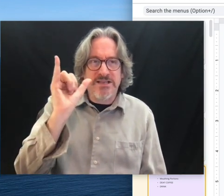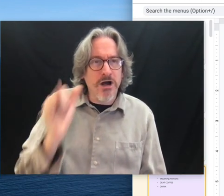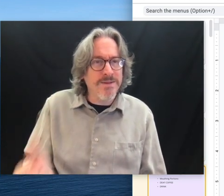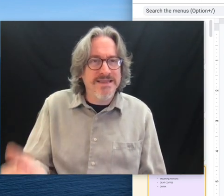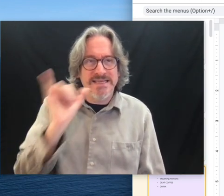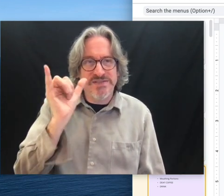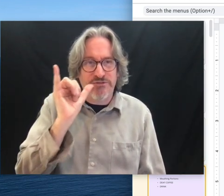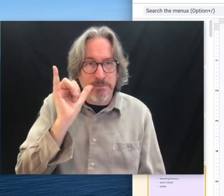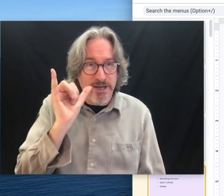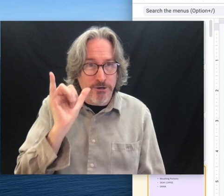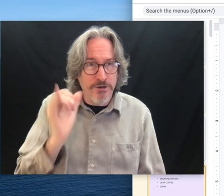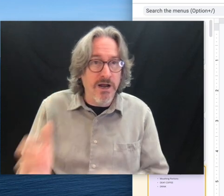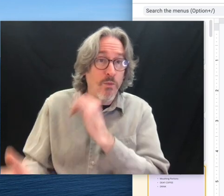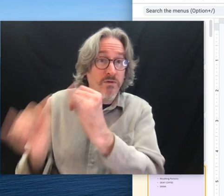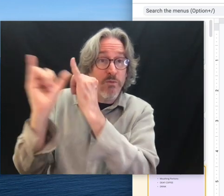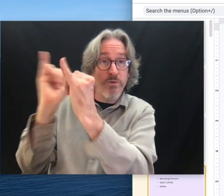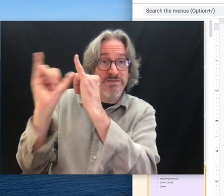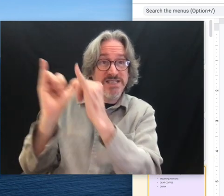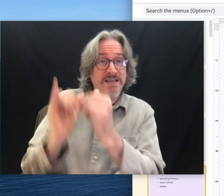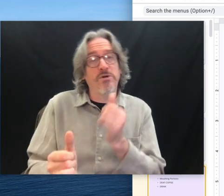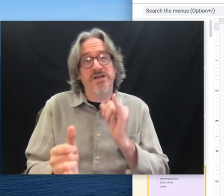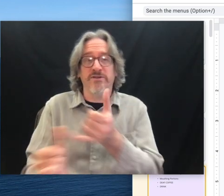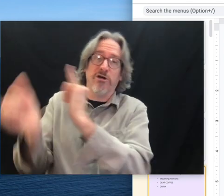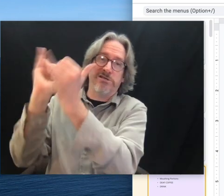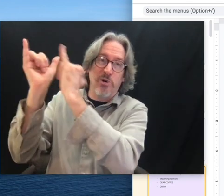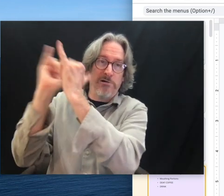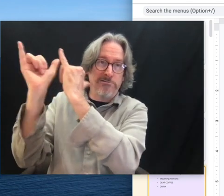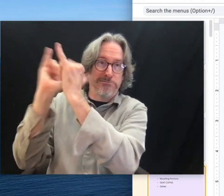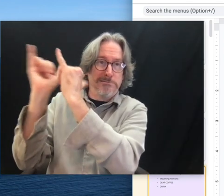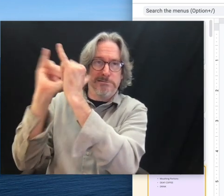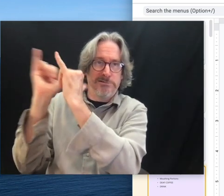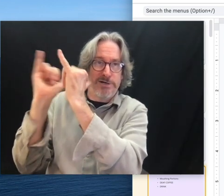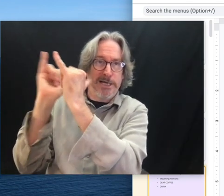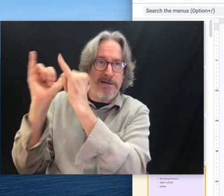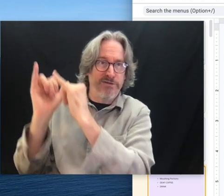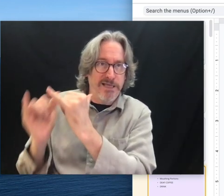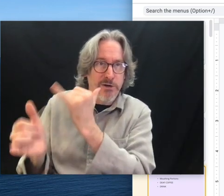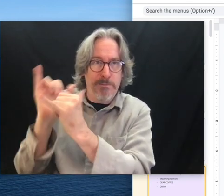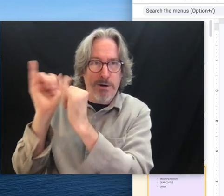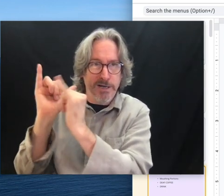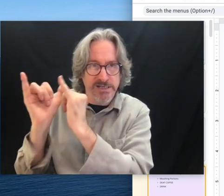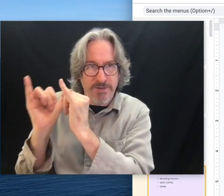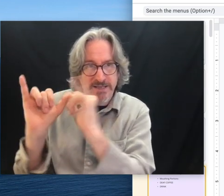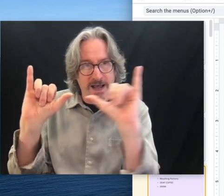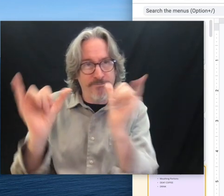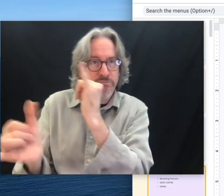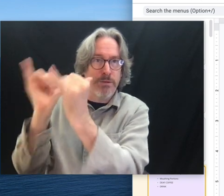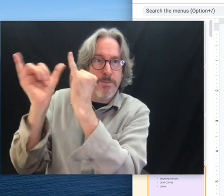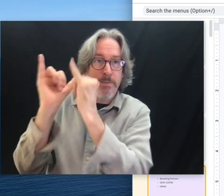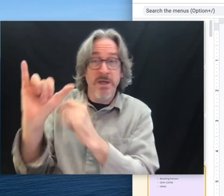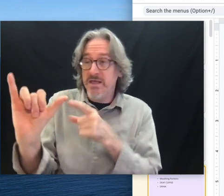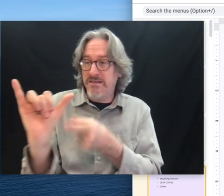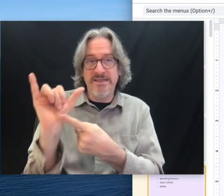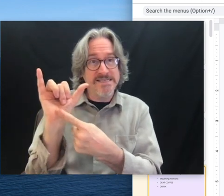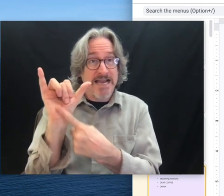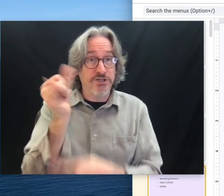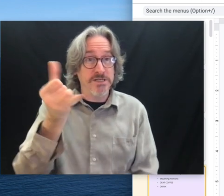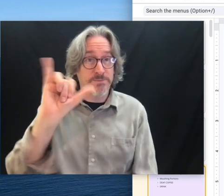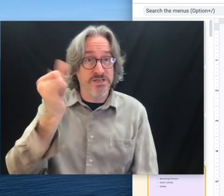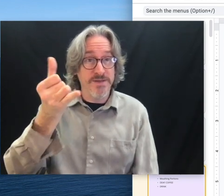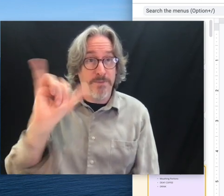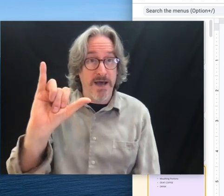they talk about this for beer. We've seen most of it to go out drinking heavily, go out partying, something like that. This